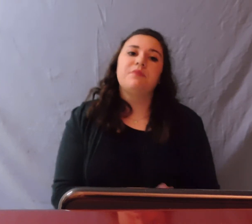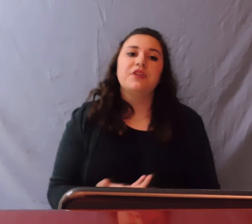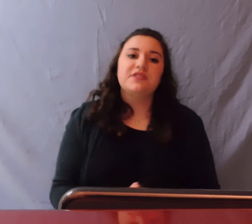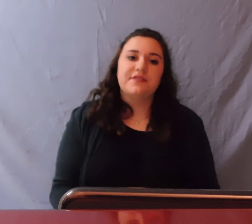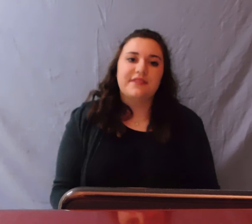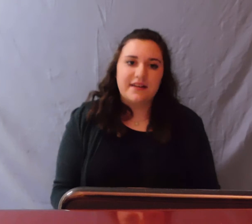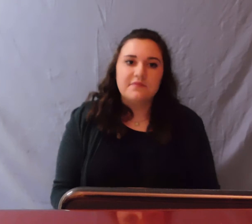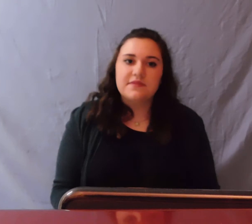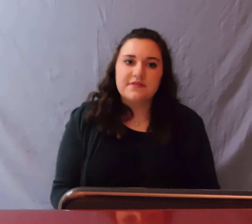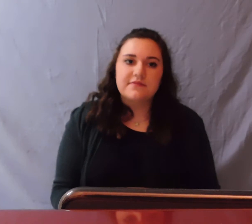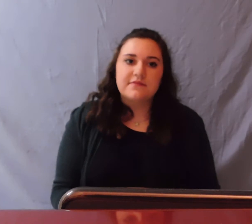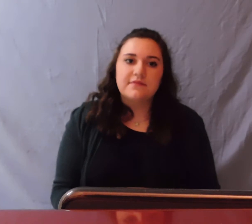purchase those items?